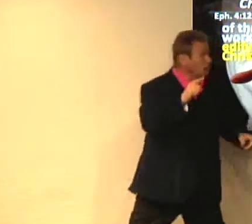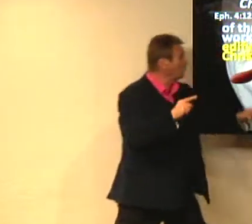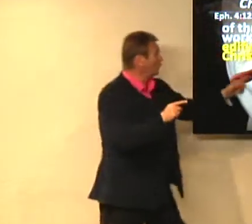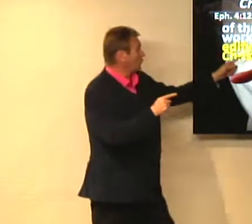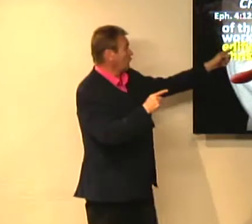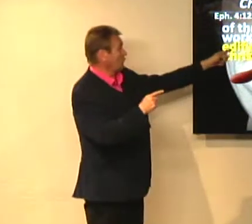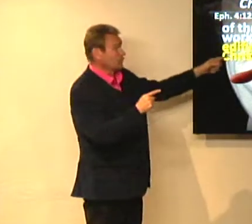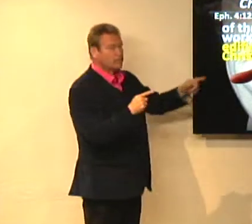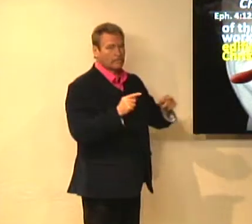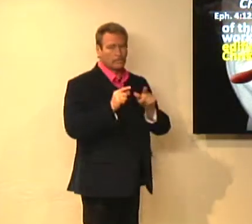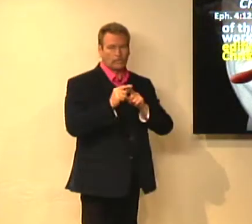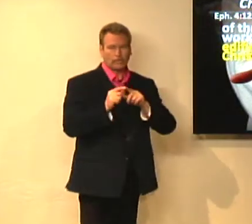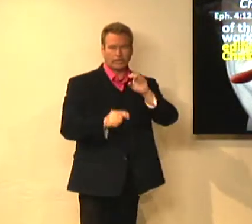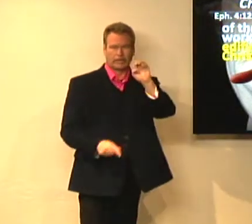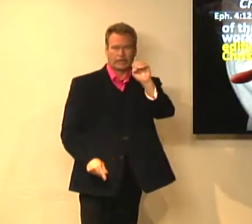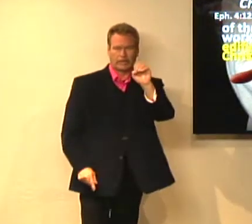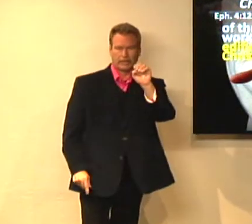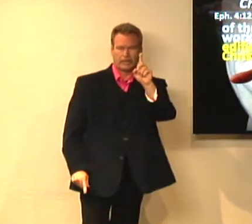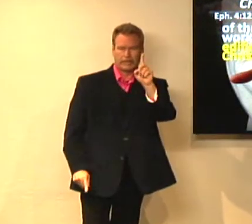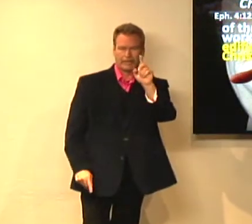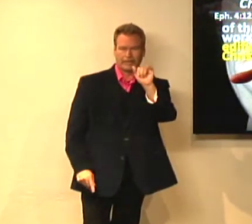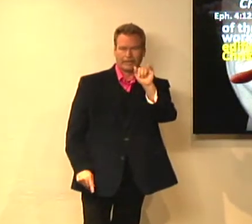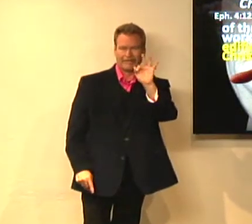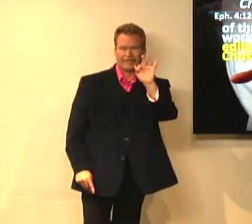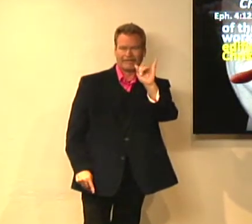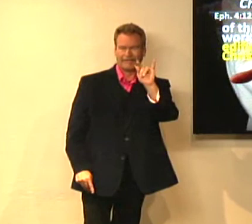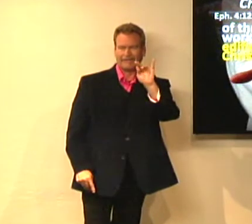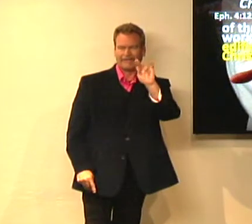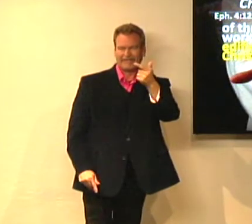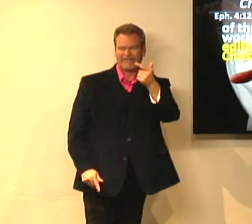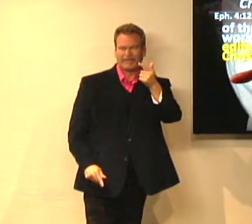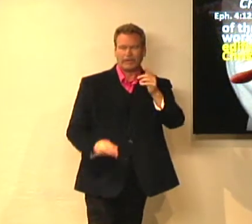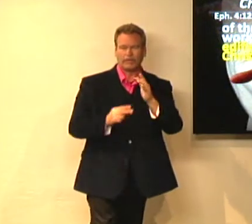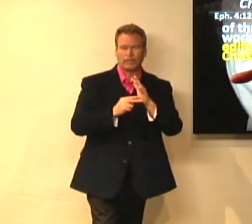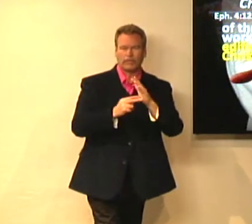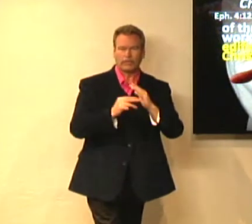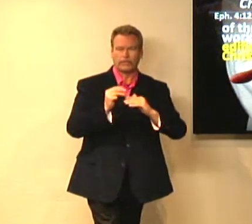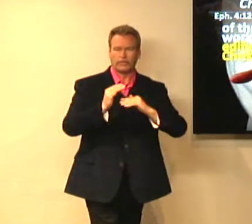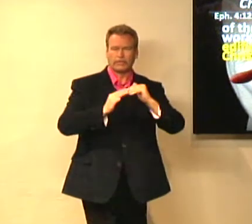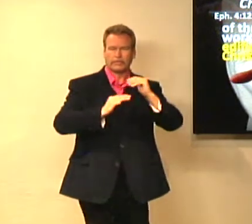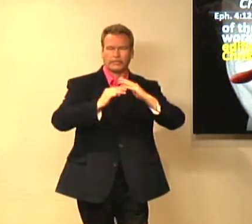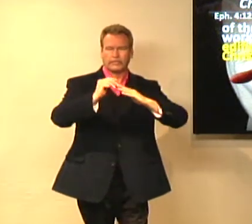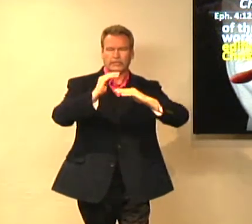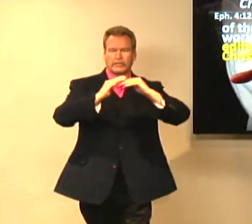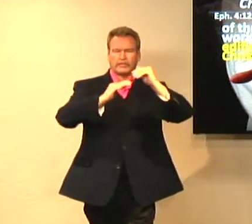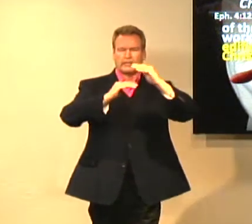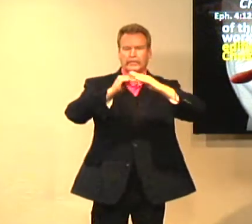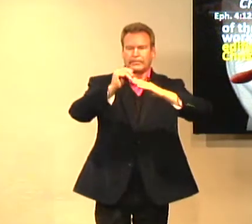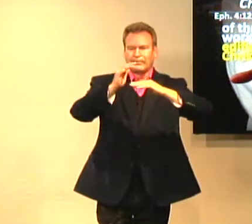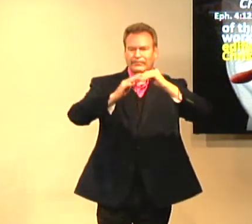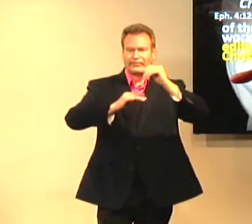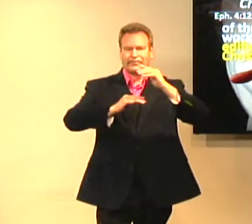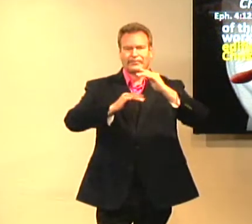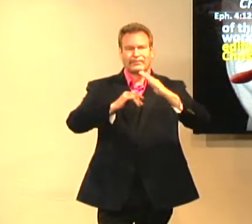And it says right here in the highlighted verse, for the edifying, for the building up